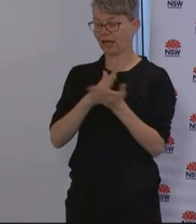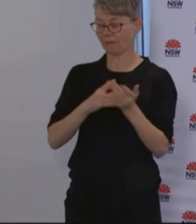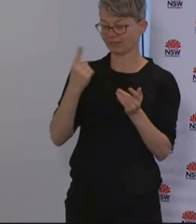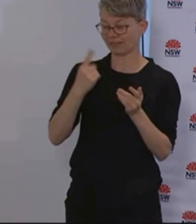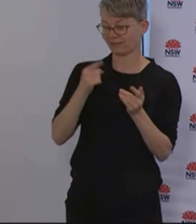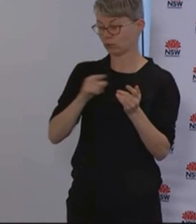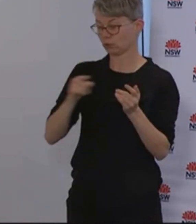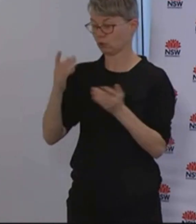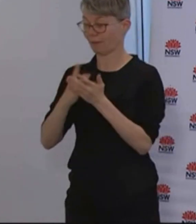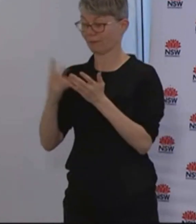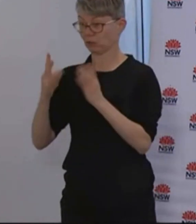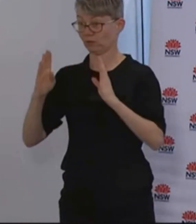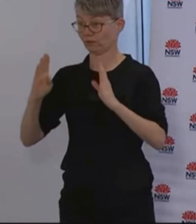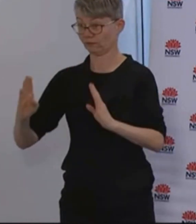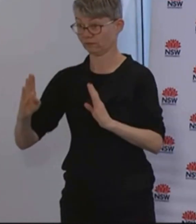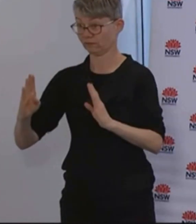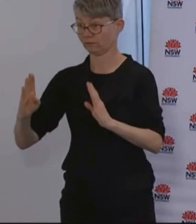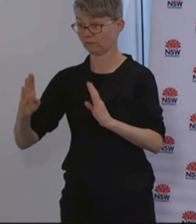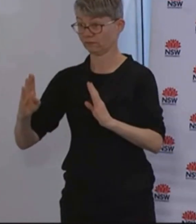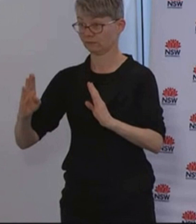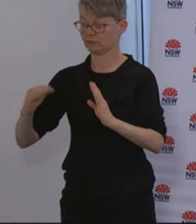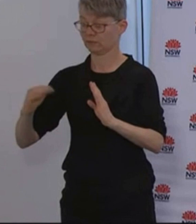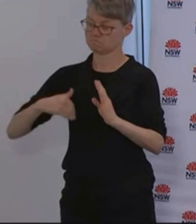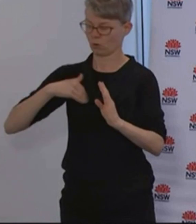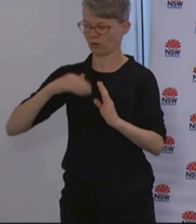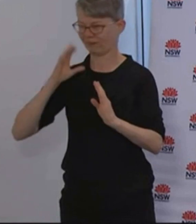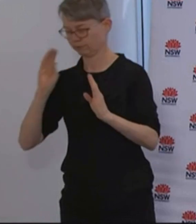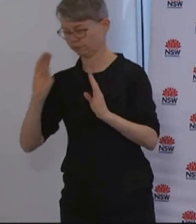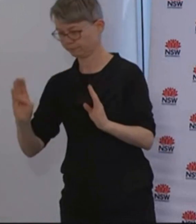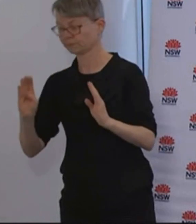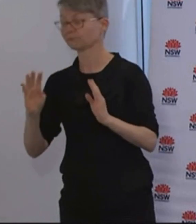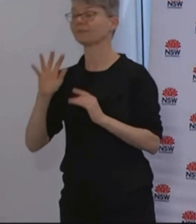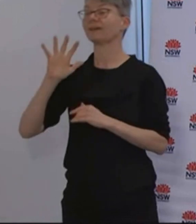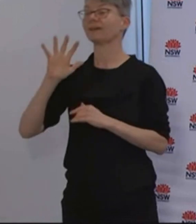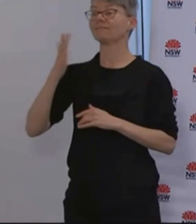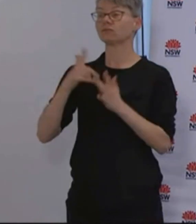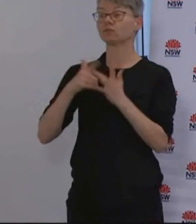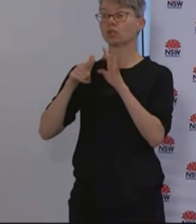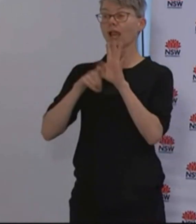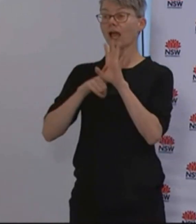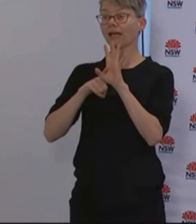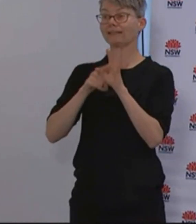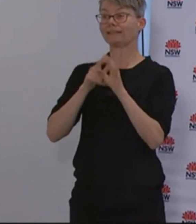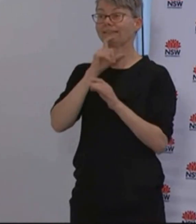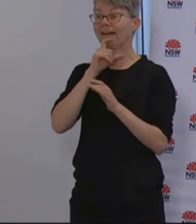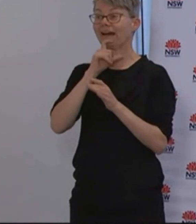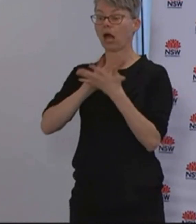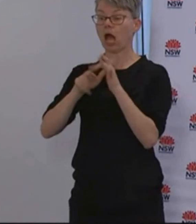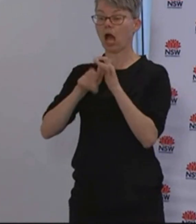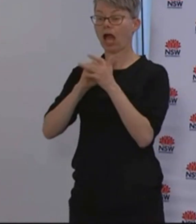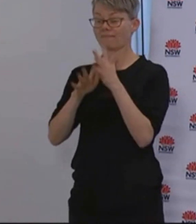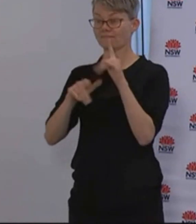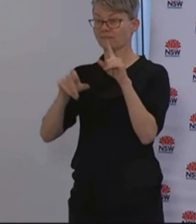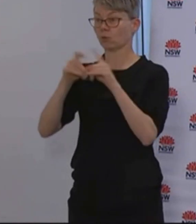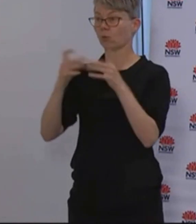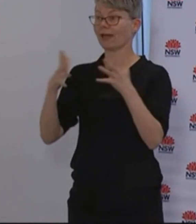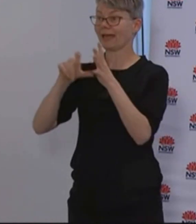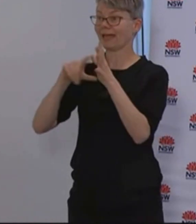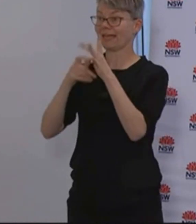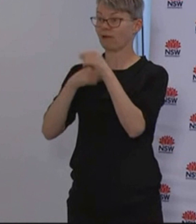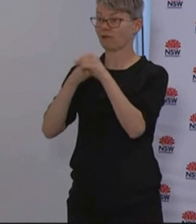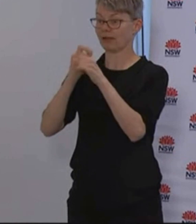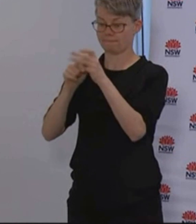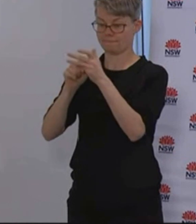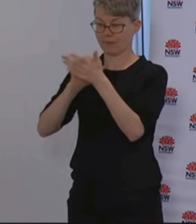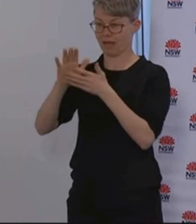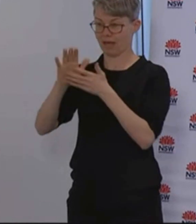and 12:30pm. On the 5th of July, dinner at Highfield Carring Bar between 6 and